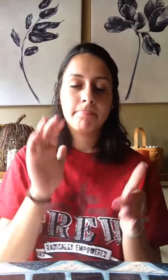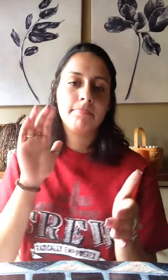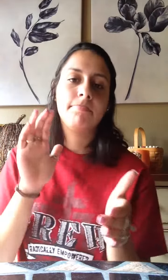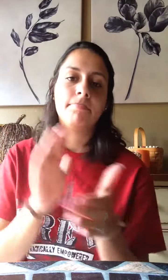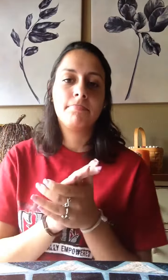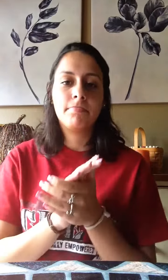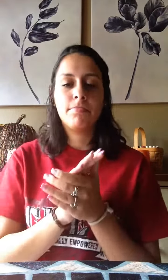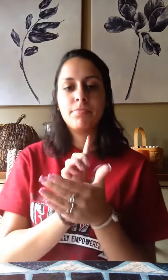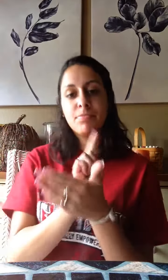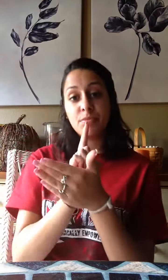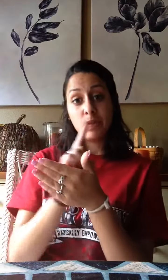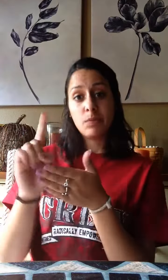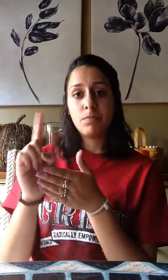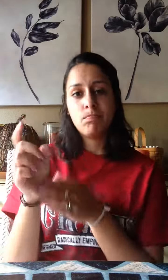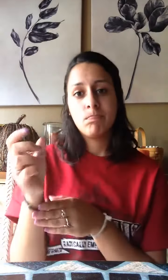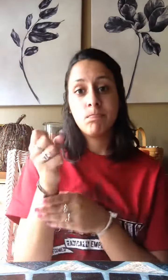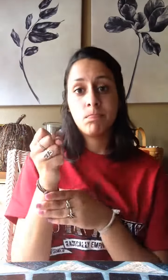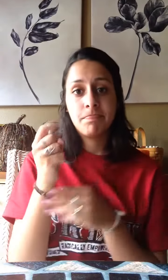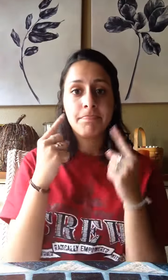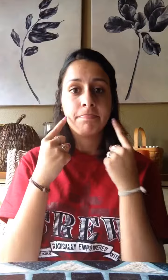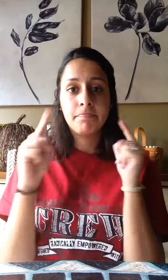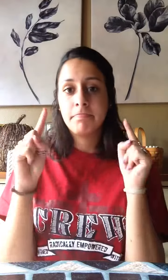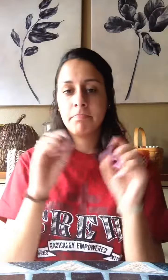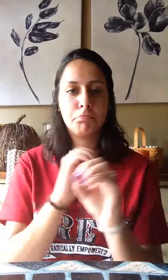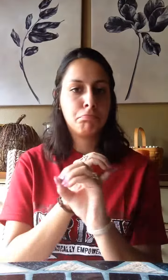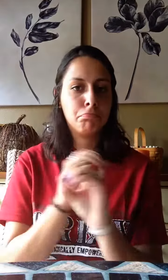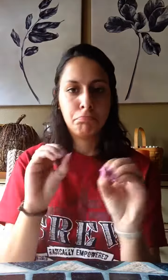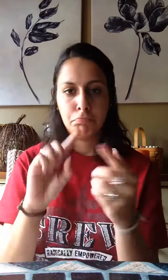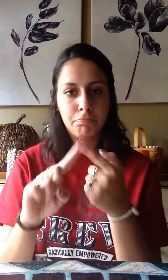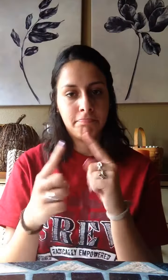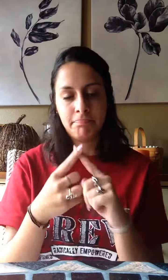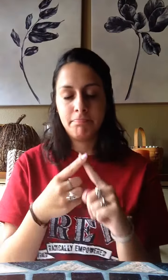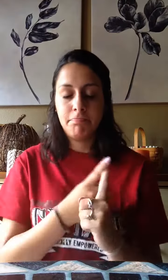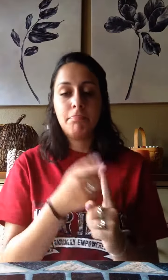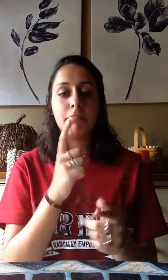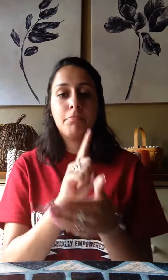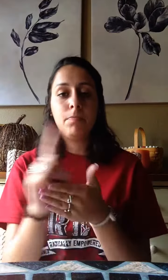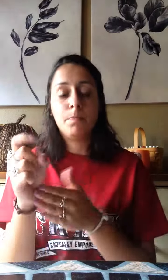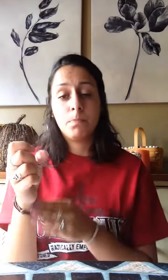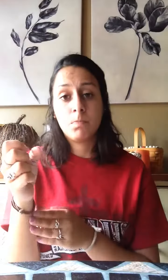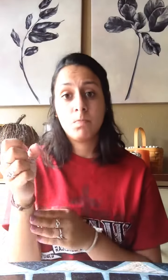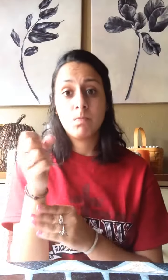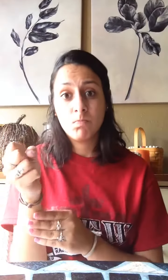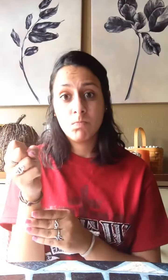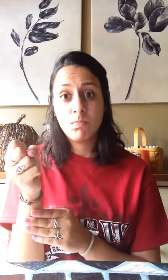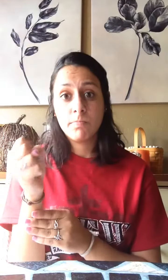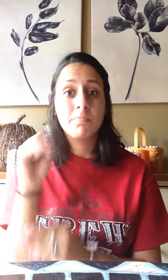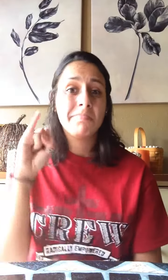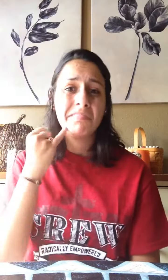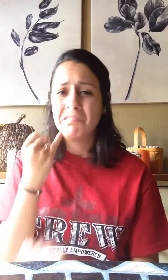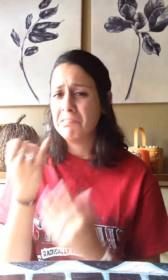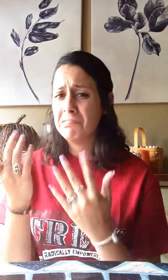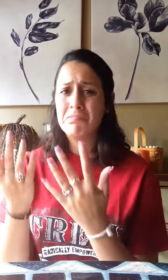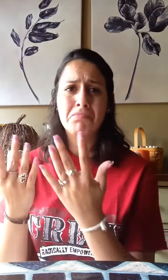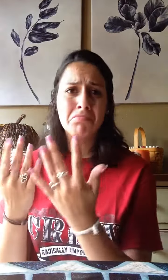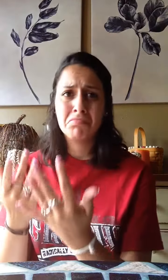they're going to have to do something to try to take his chances, right? I think they got Emmanuel Sanders into the game early, but Demarius Thomas has been a non-factor in this game, and I think at some